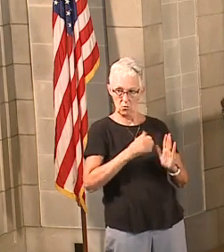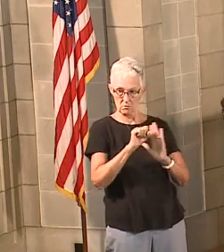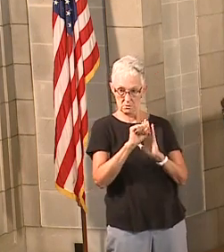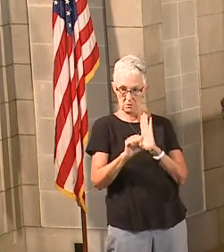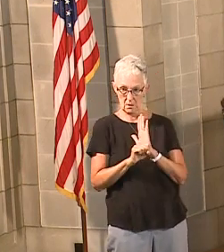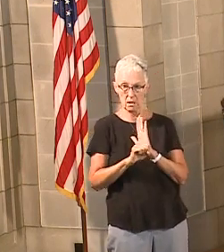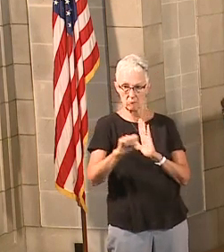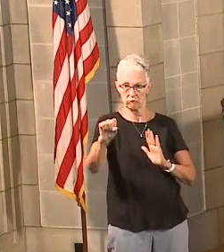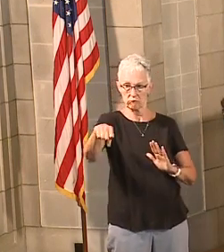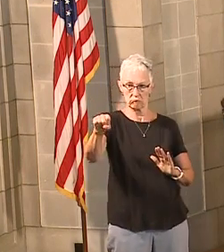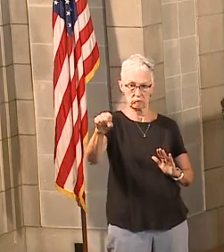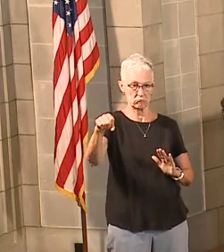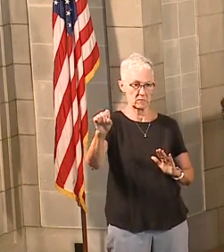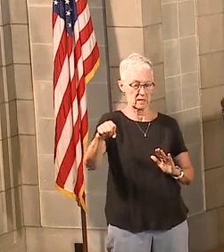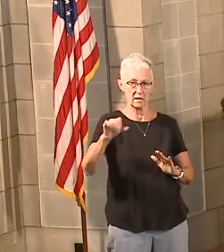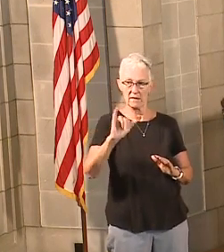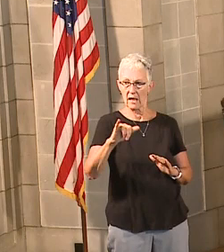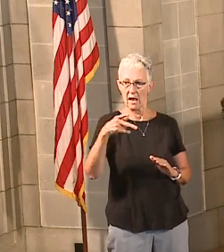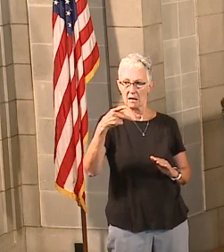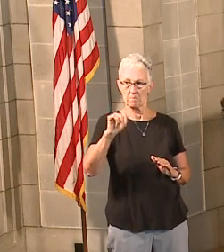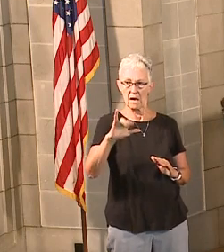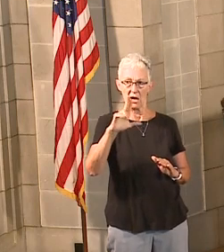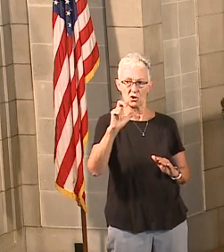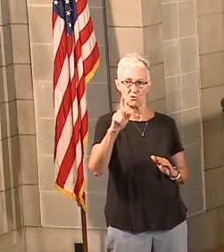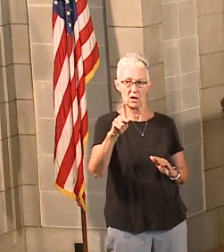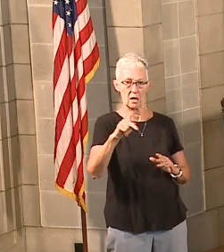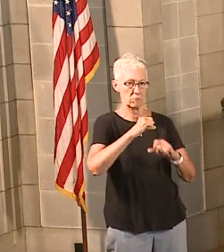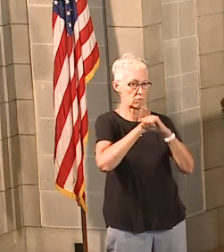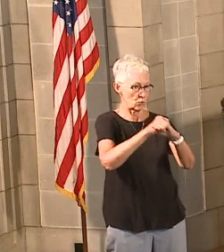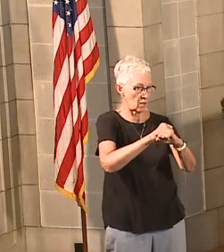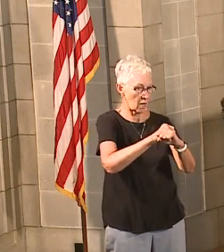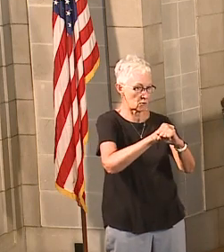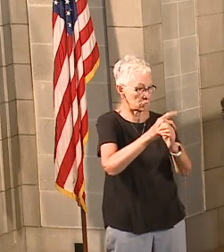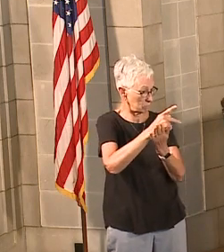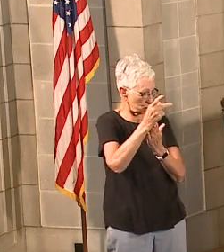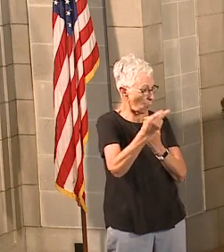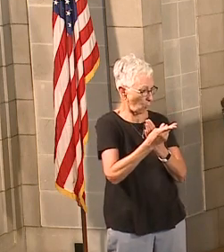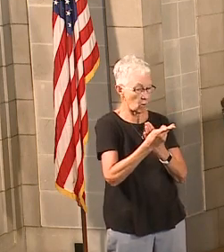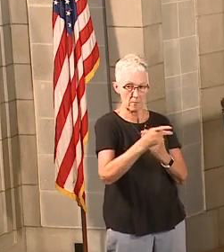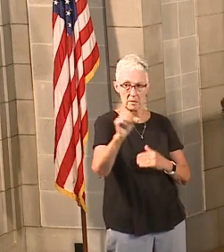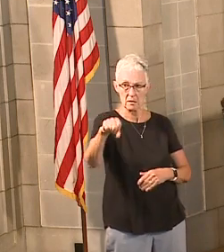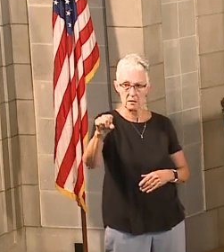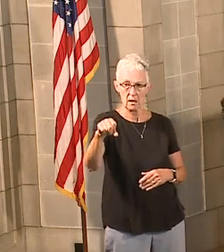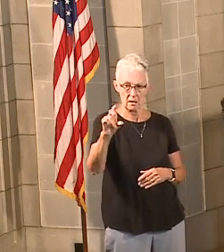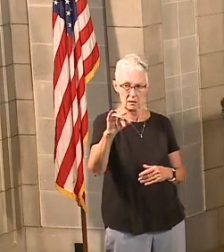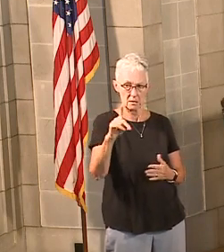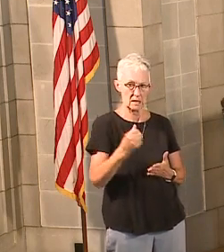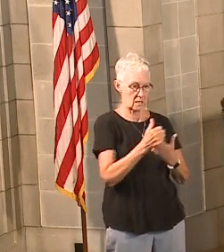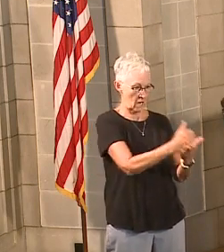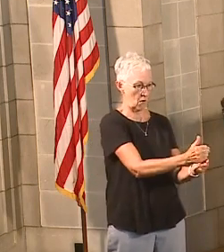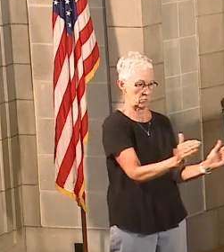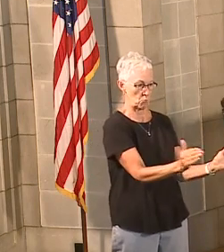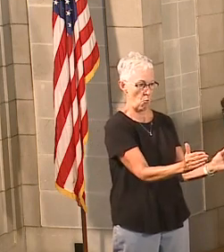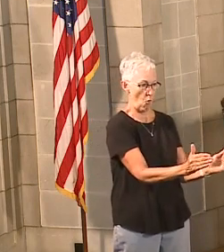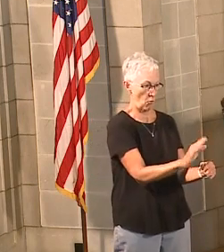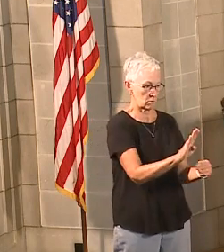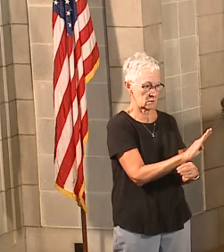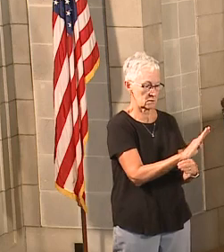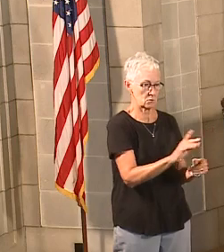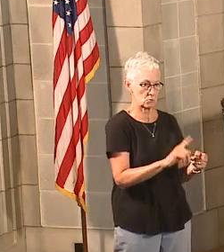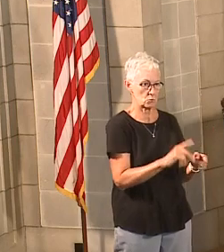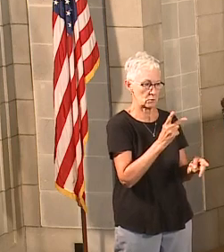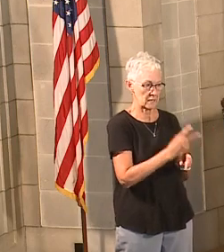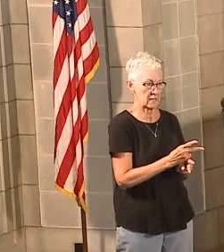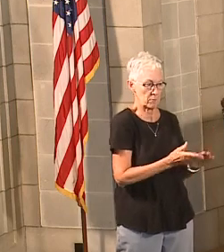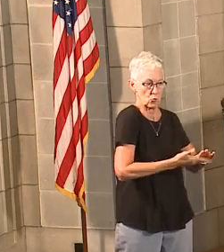one example. I think we're one of the top states to be able to cover the payroll at small businesses that help keep people employed.